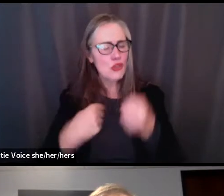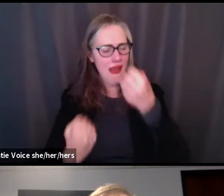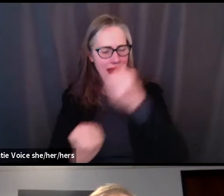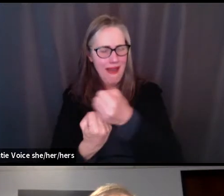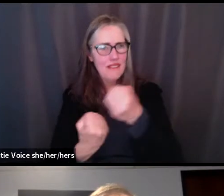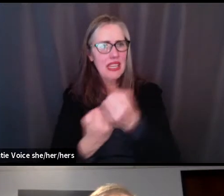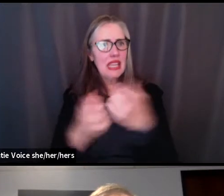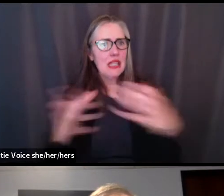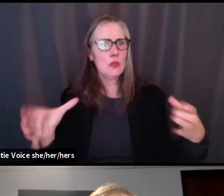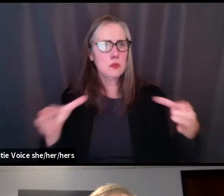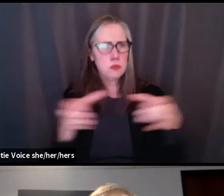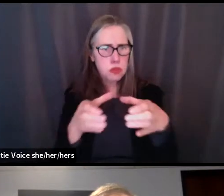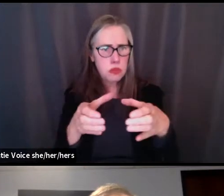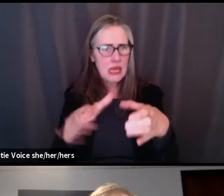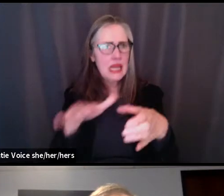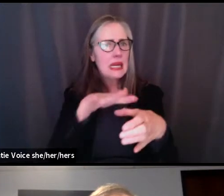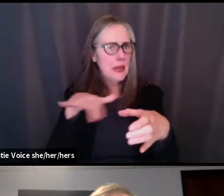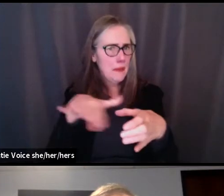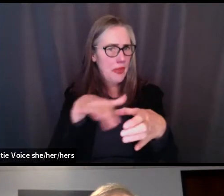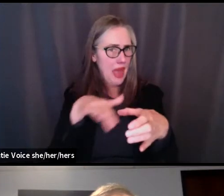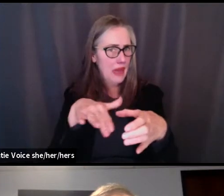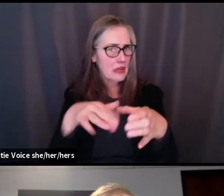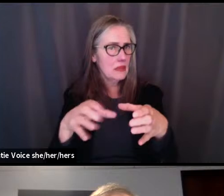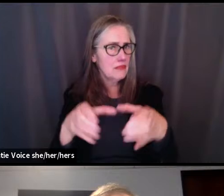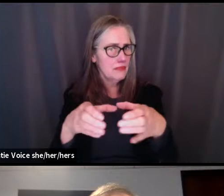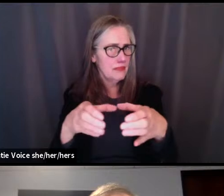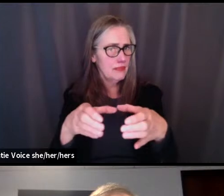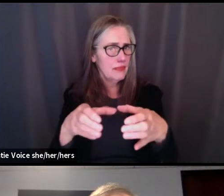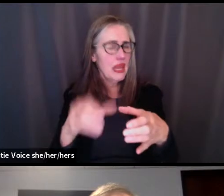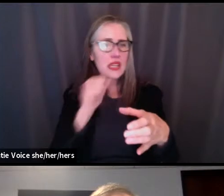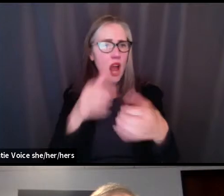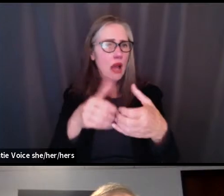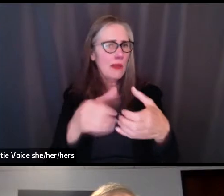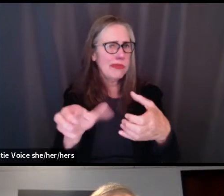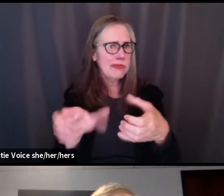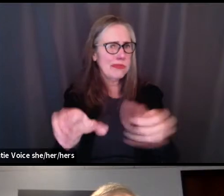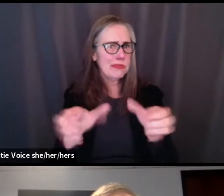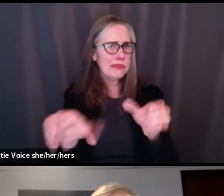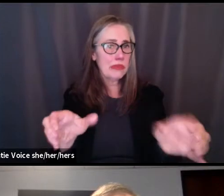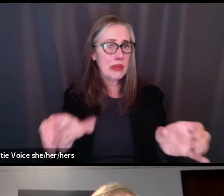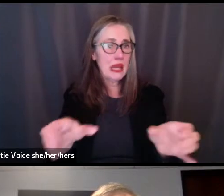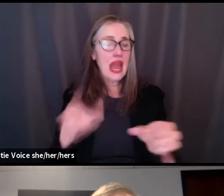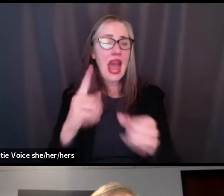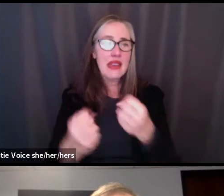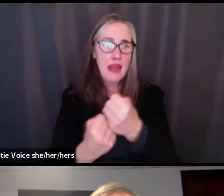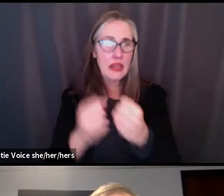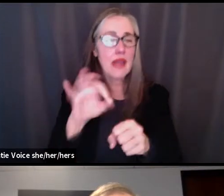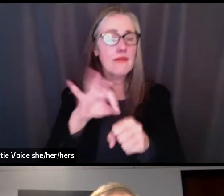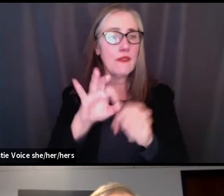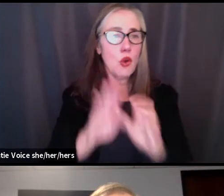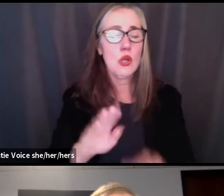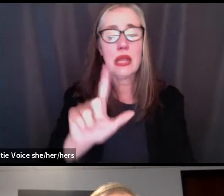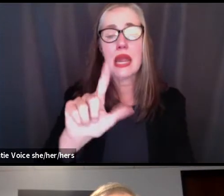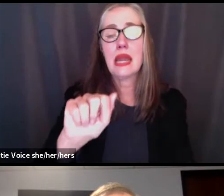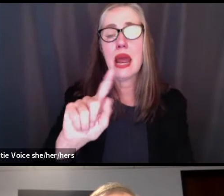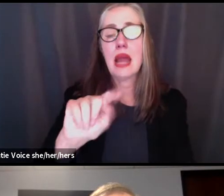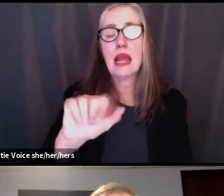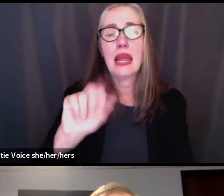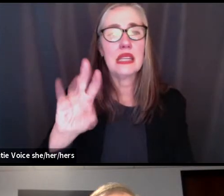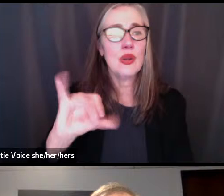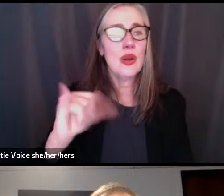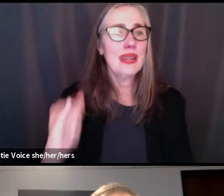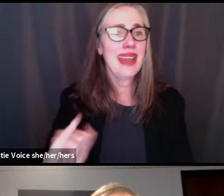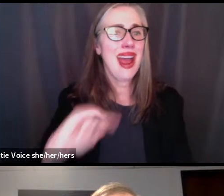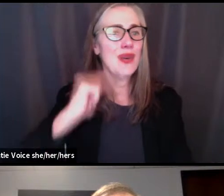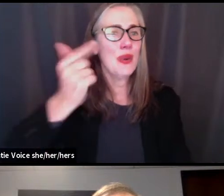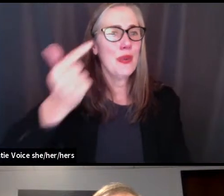keep that particular district intact and to advocate for for voters in the Latino community. And I will hand the rest of